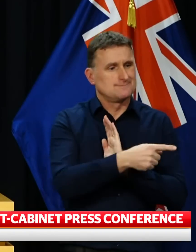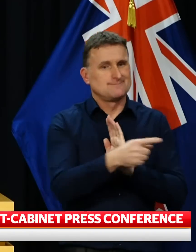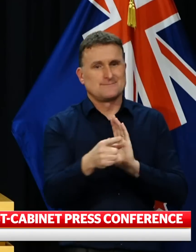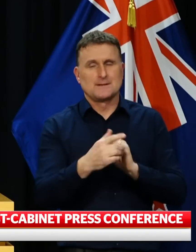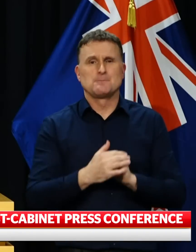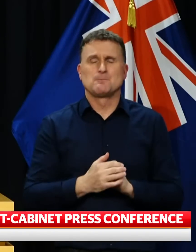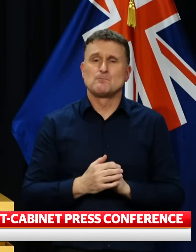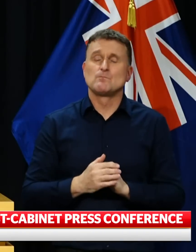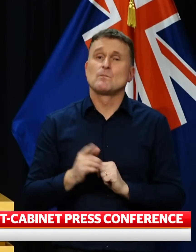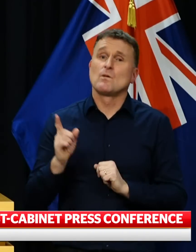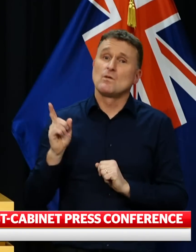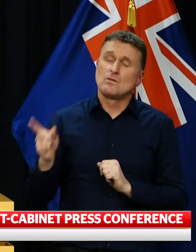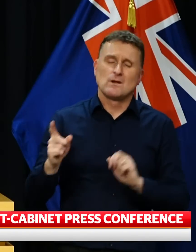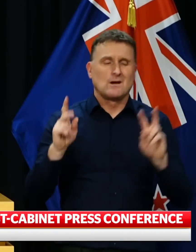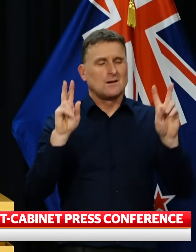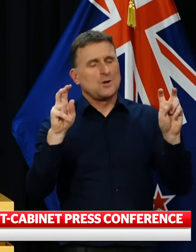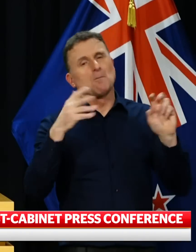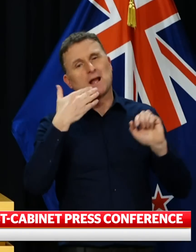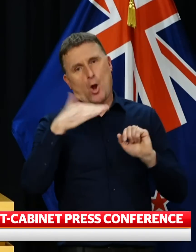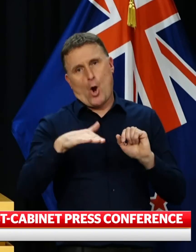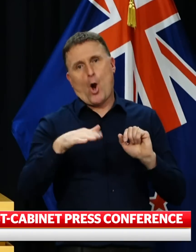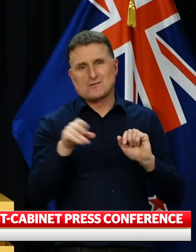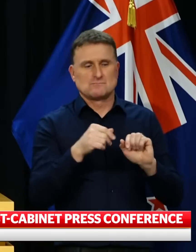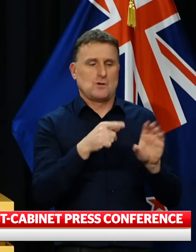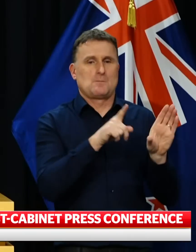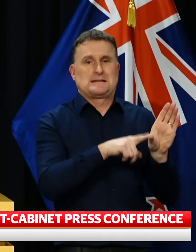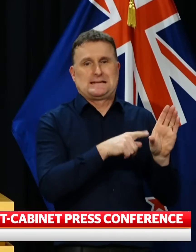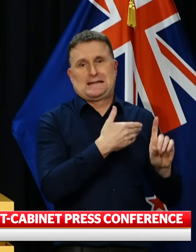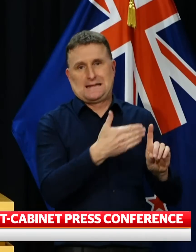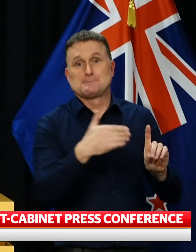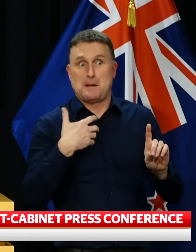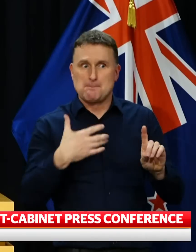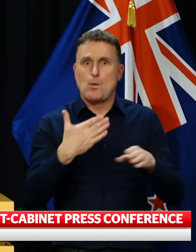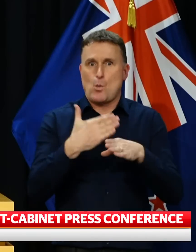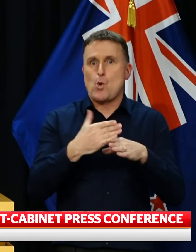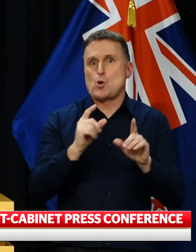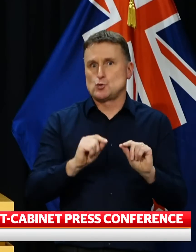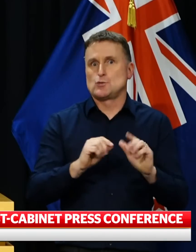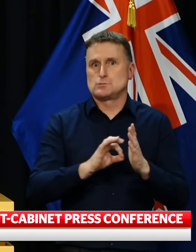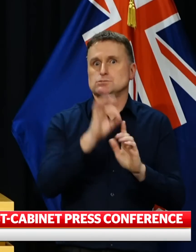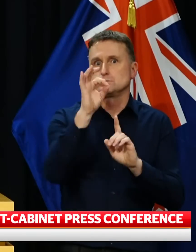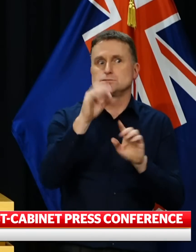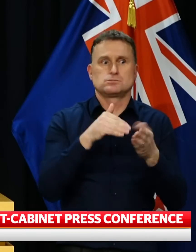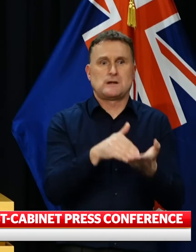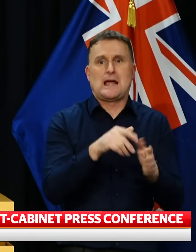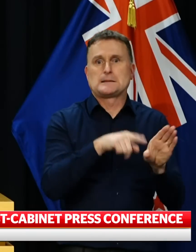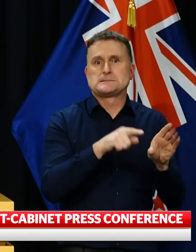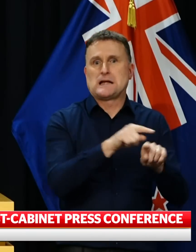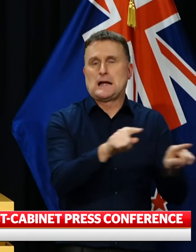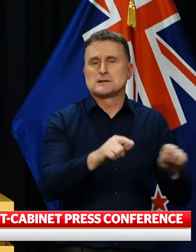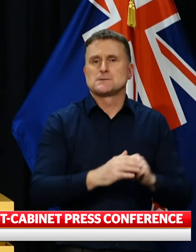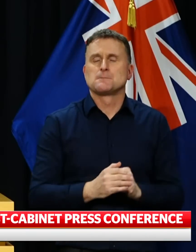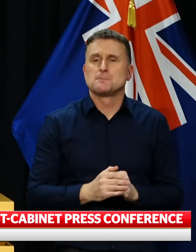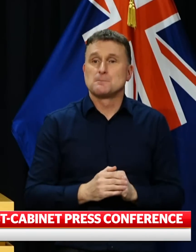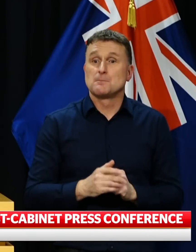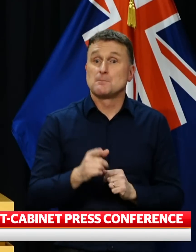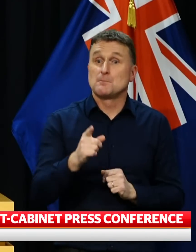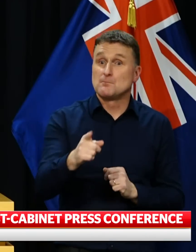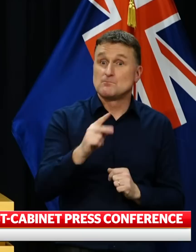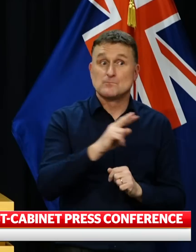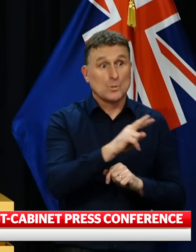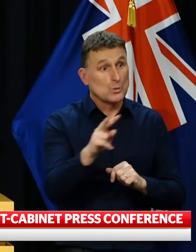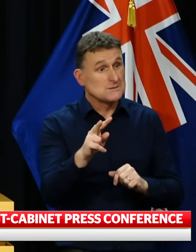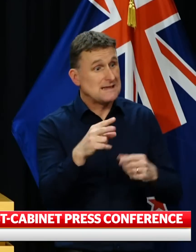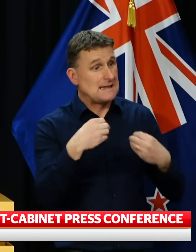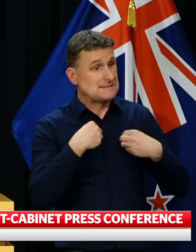last few years, and so I do think that there's more that we need to do. Are you surprised at all that you've seen these companies push back at the government like this and taking you to the